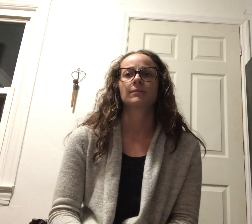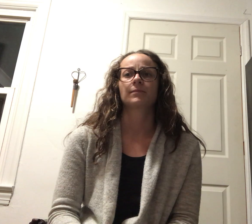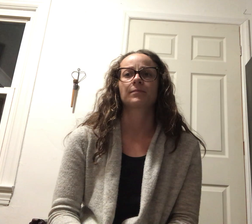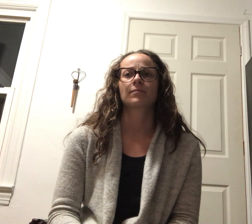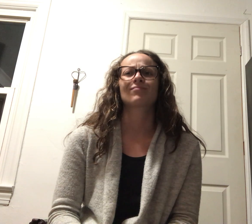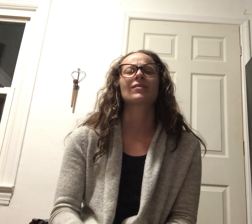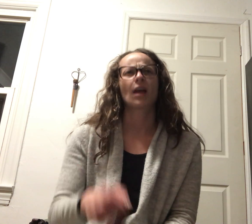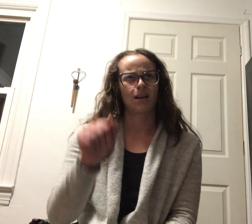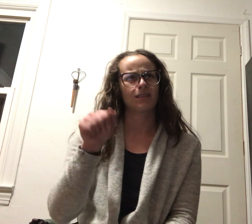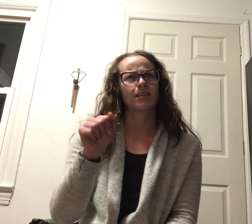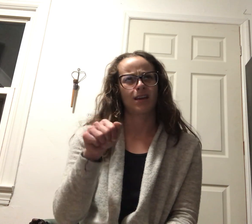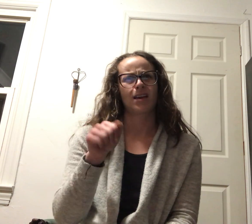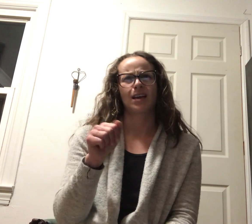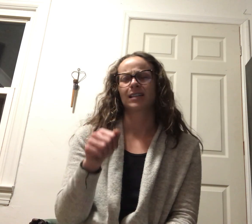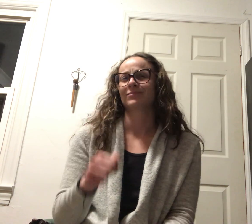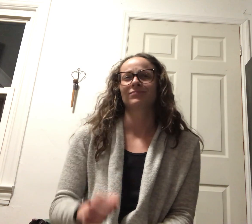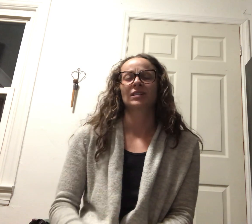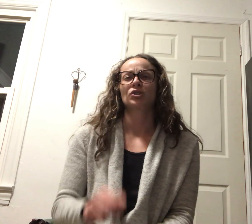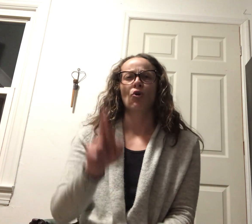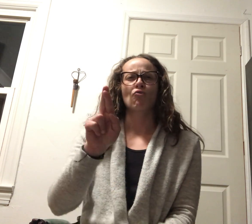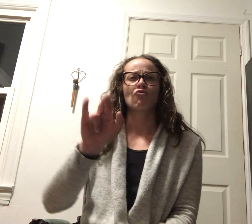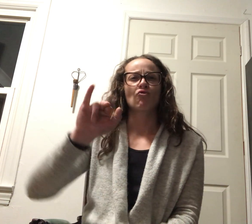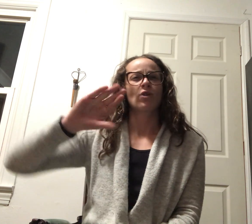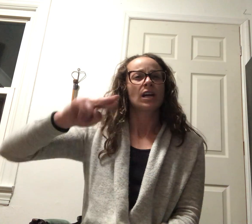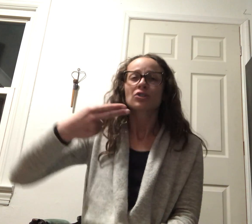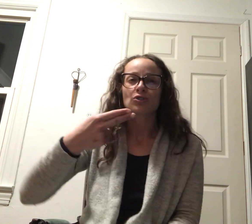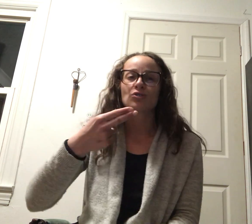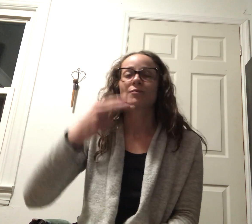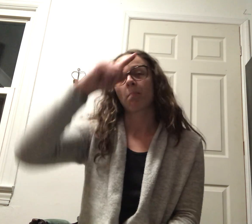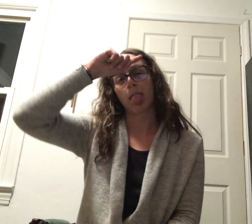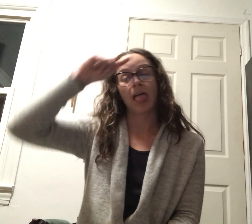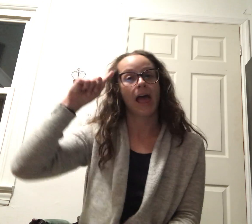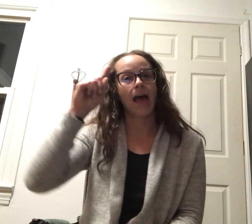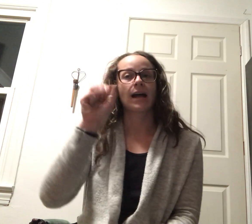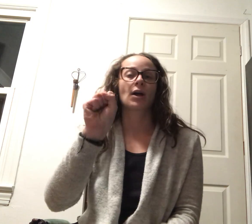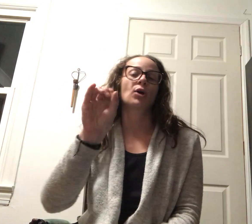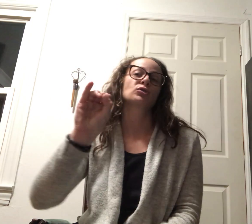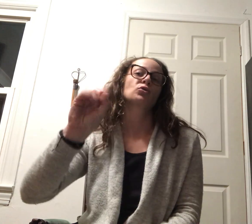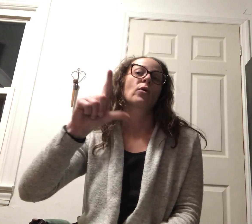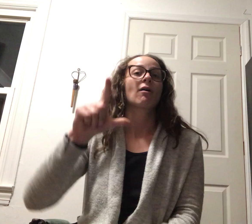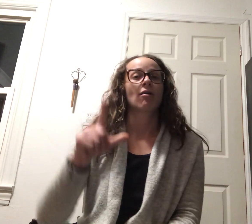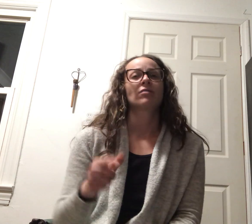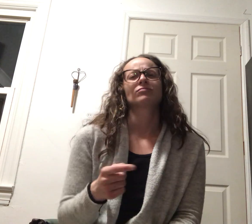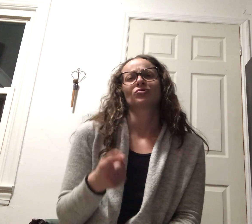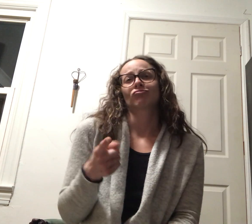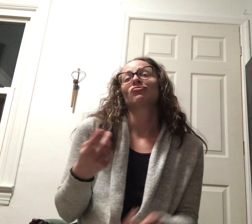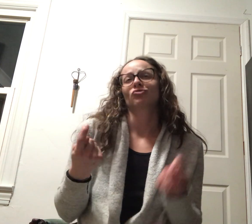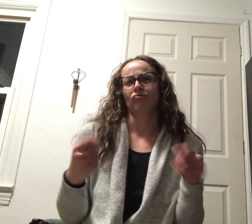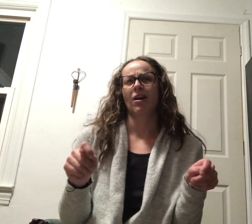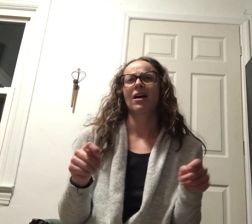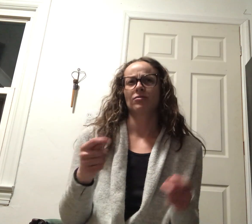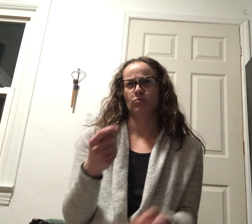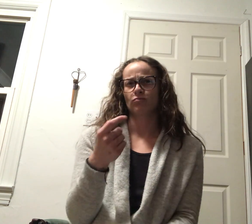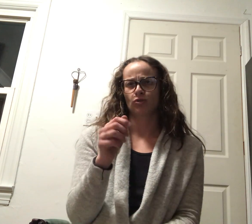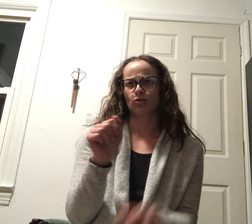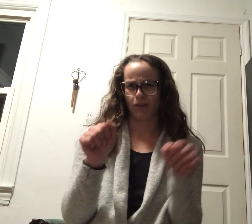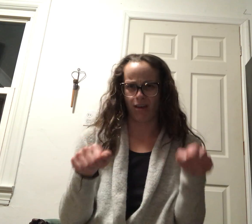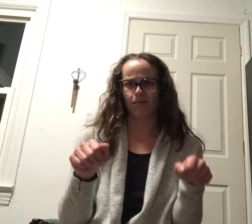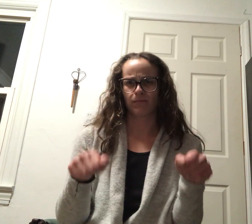Yeah, it's a rich black soil. You should definitely give it a try. I'll say the growing